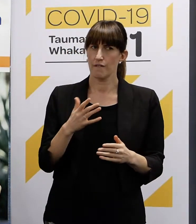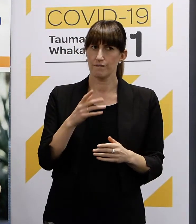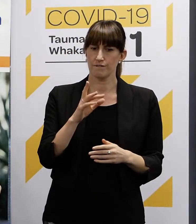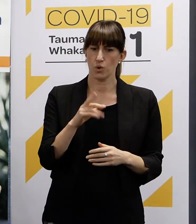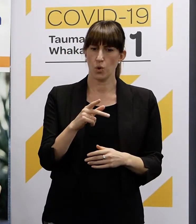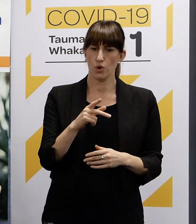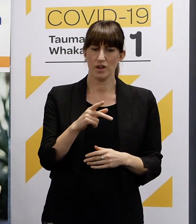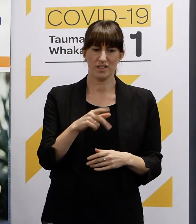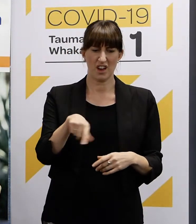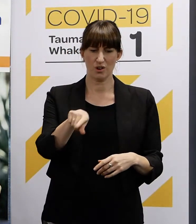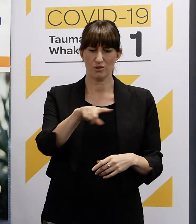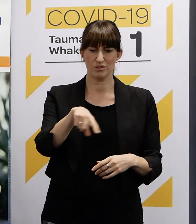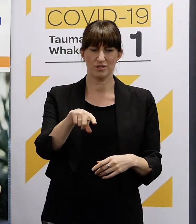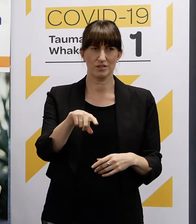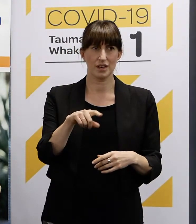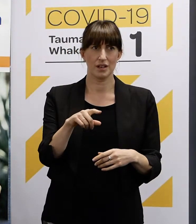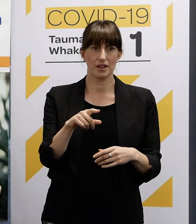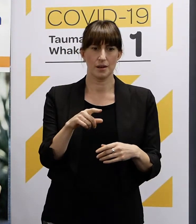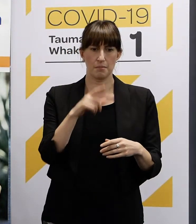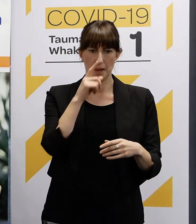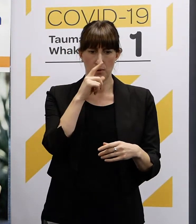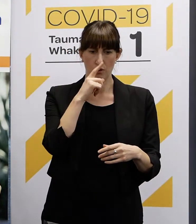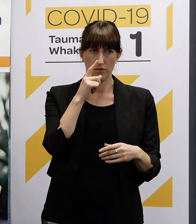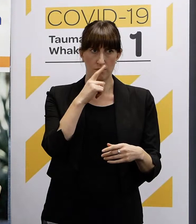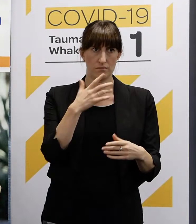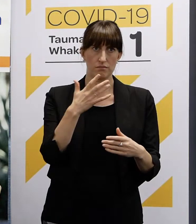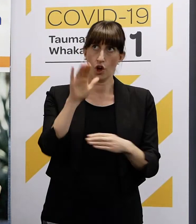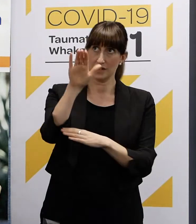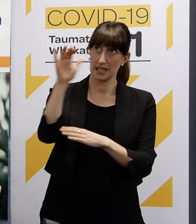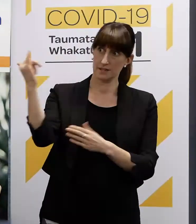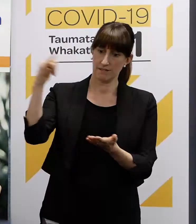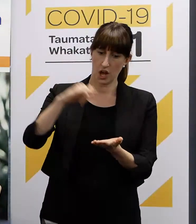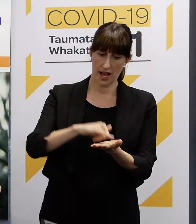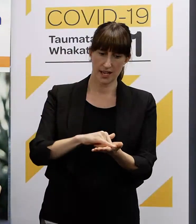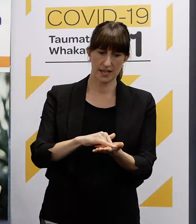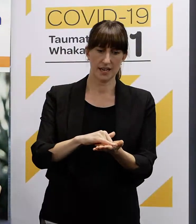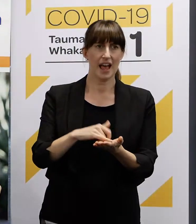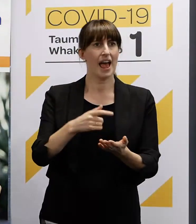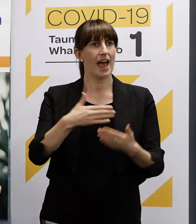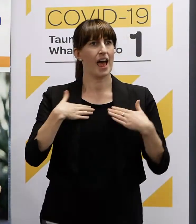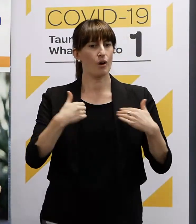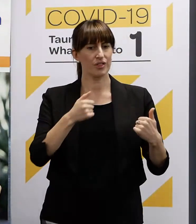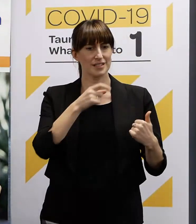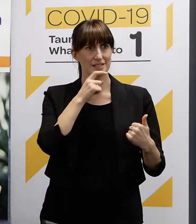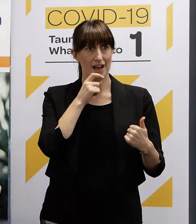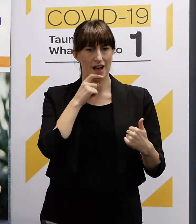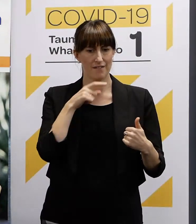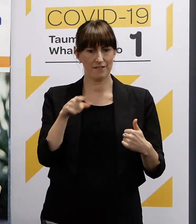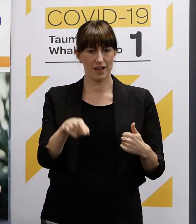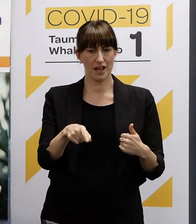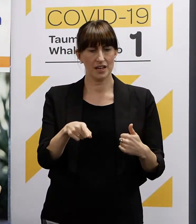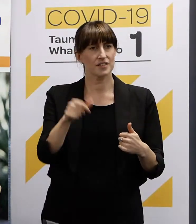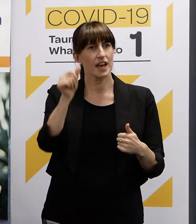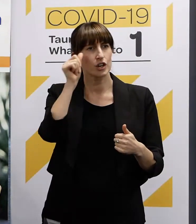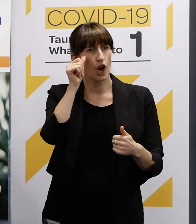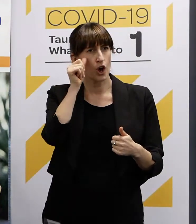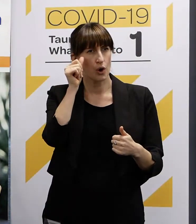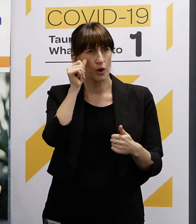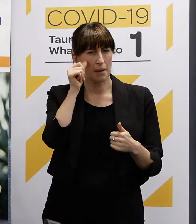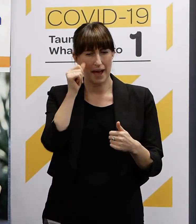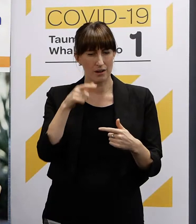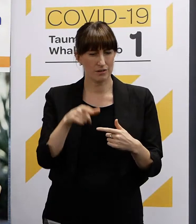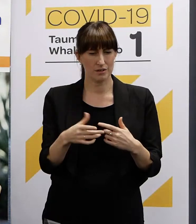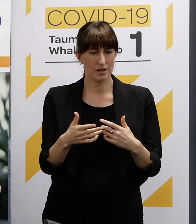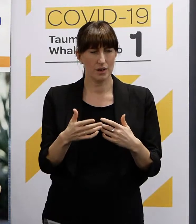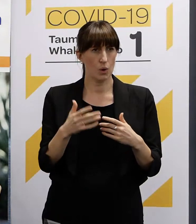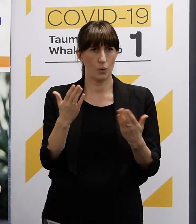do they decide where those people go? Like, how do they allocate it around the country? So the health staff there work with the other border staff and the